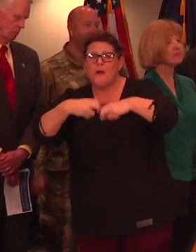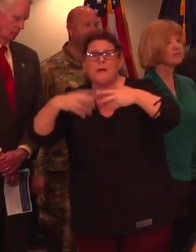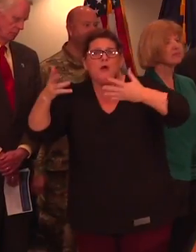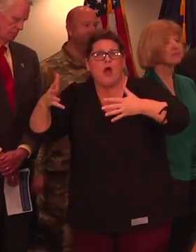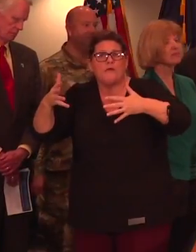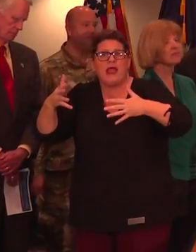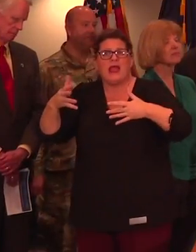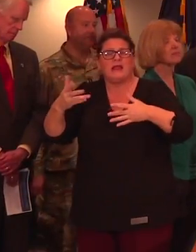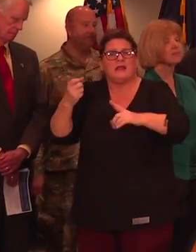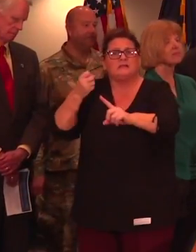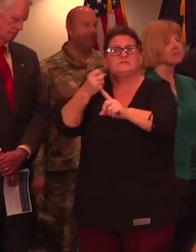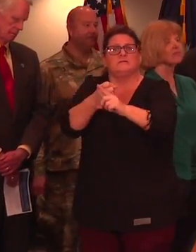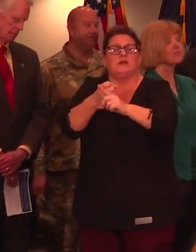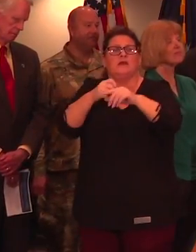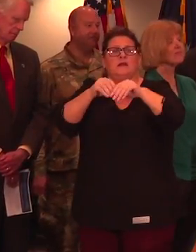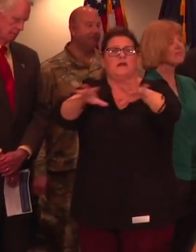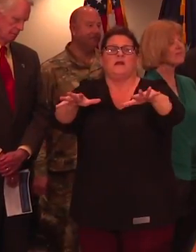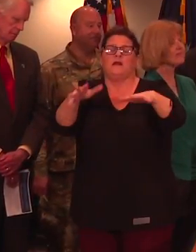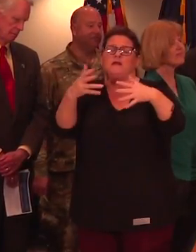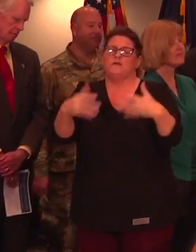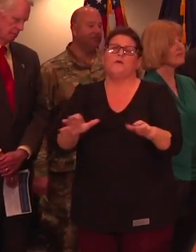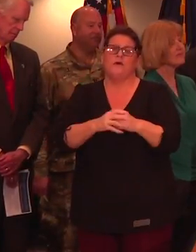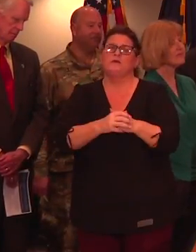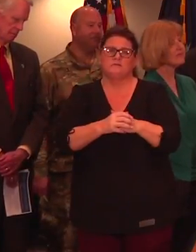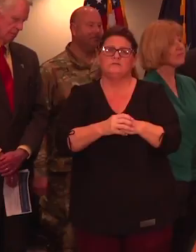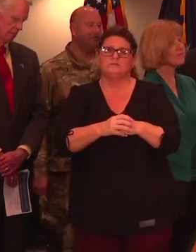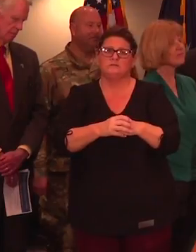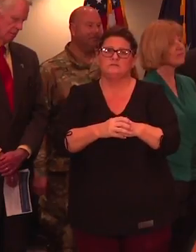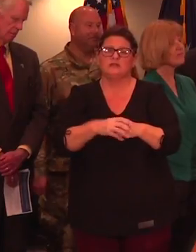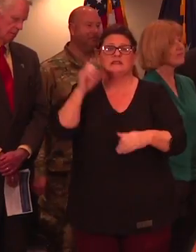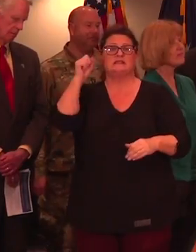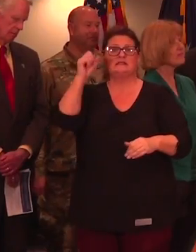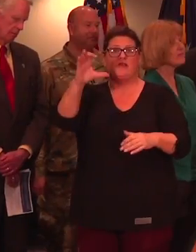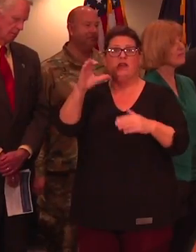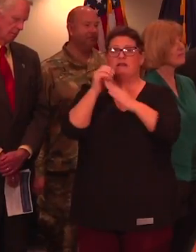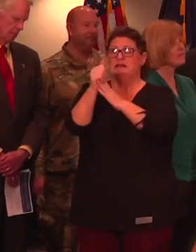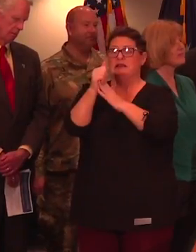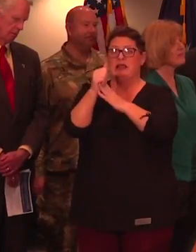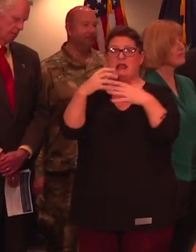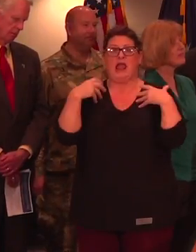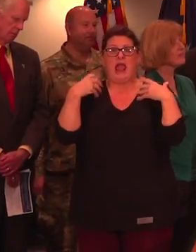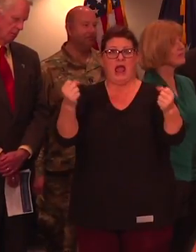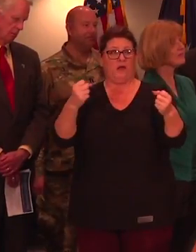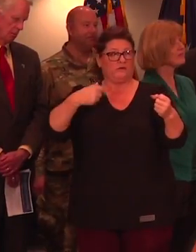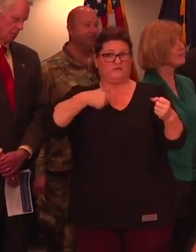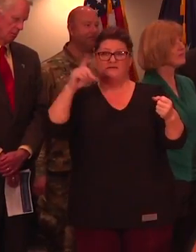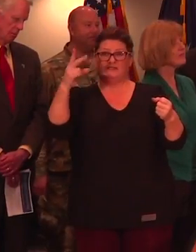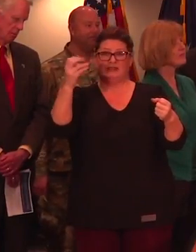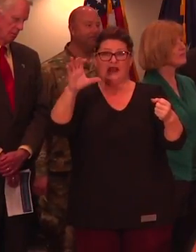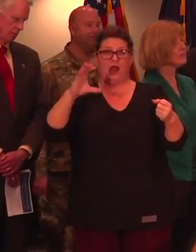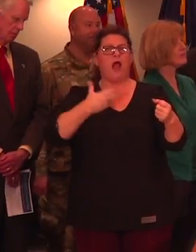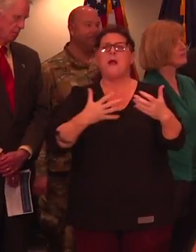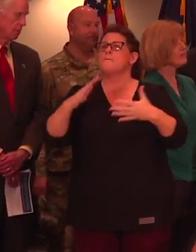from exposure to illness. As South Carolina's lead public health authority, our top priorities remain preventing the spread of